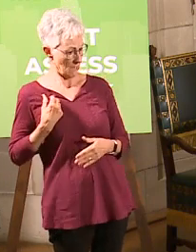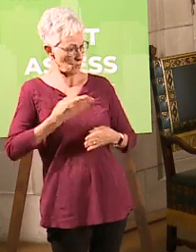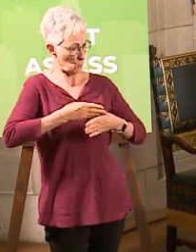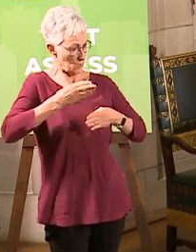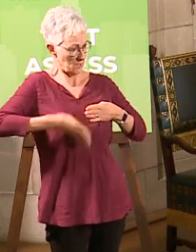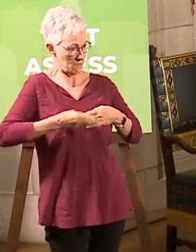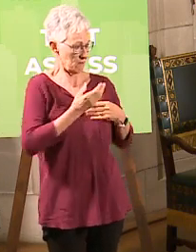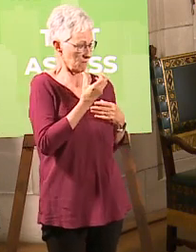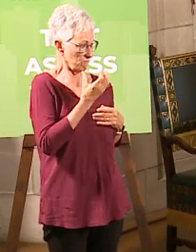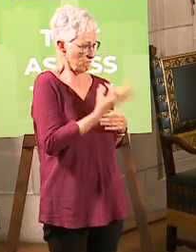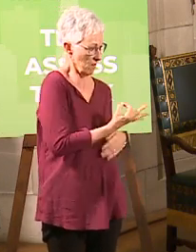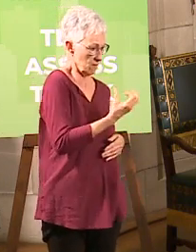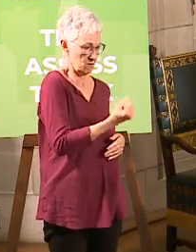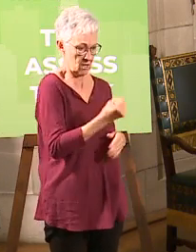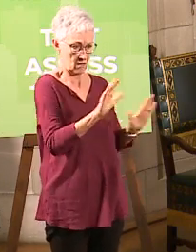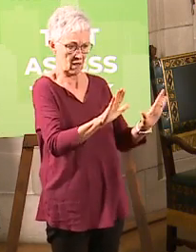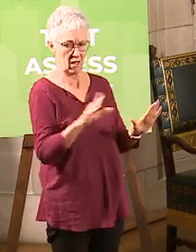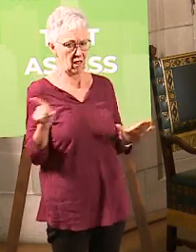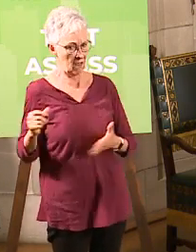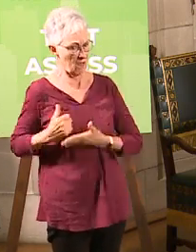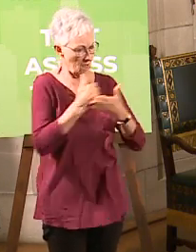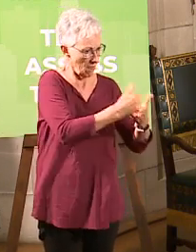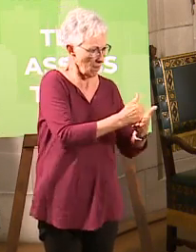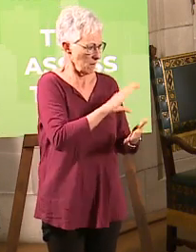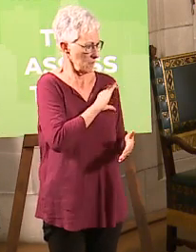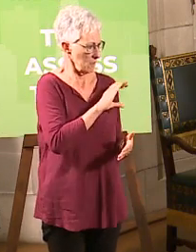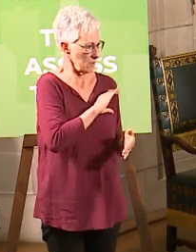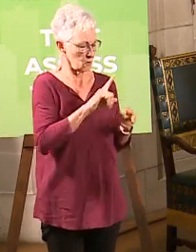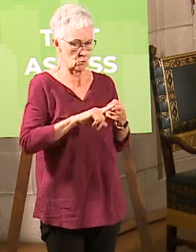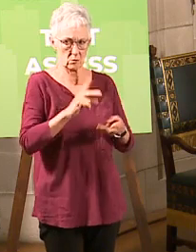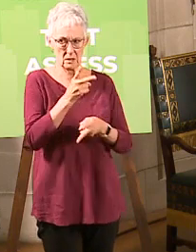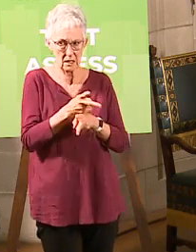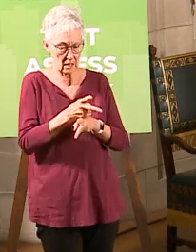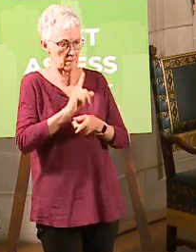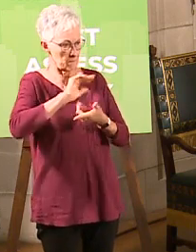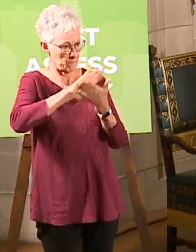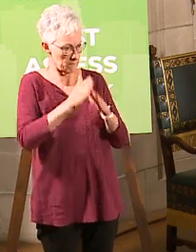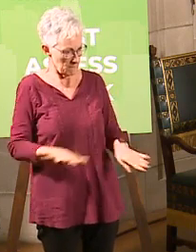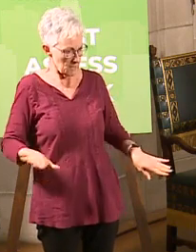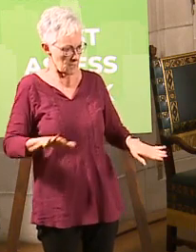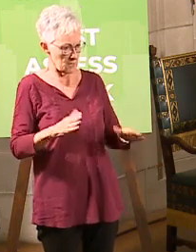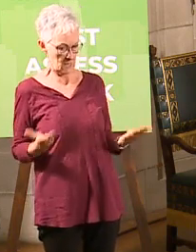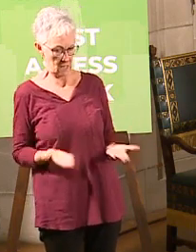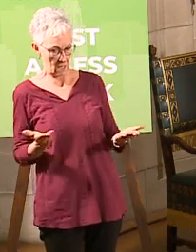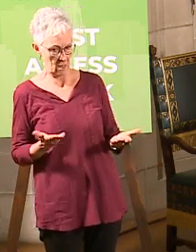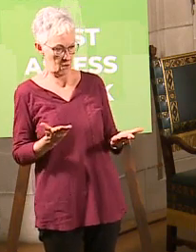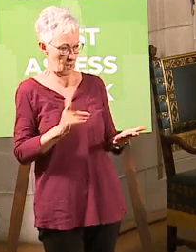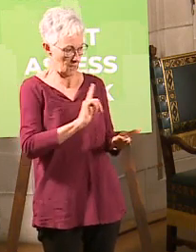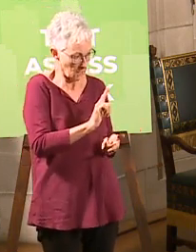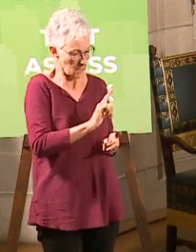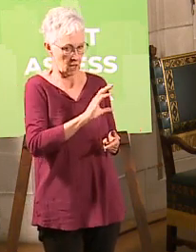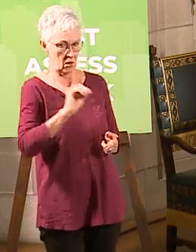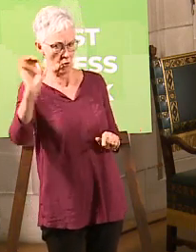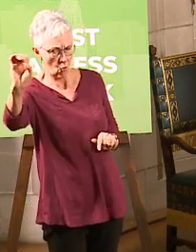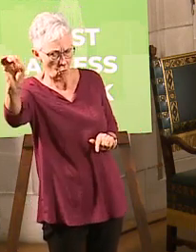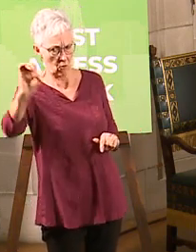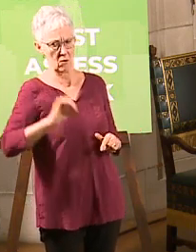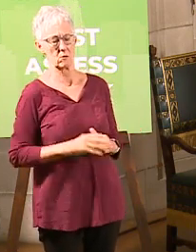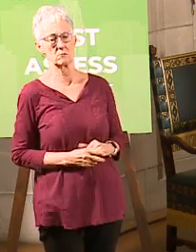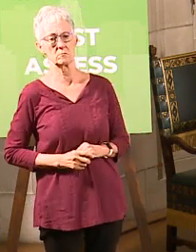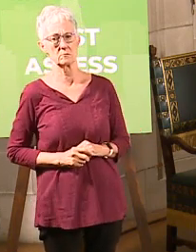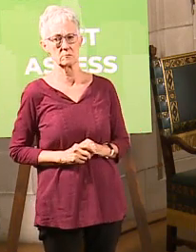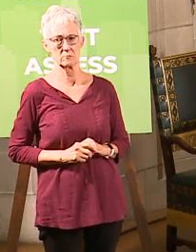community. Last year was the flooding. This year it's been with regard to pandemic. In times past, they've also gone on to